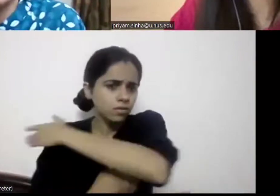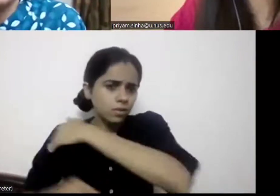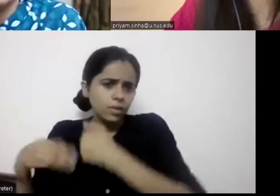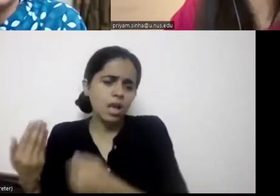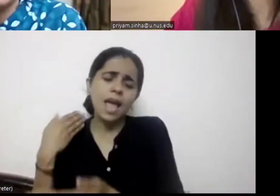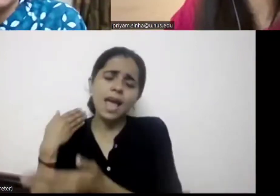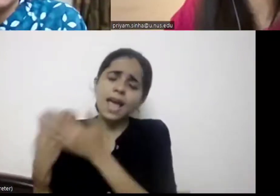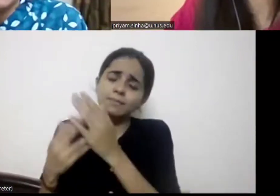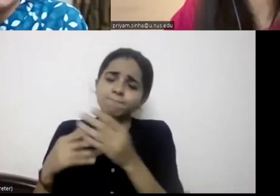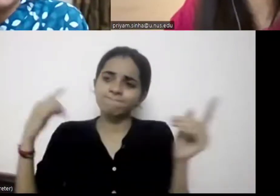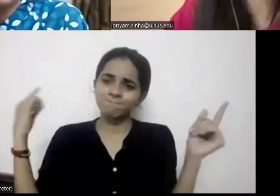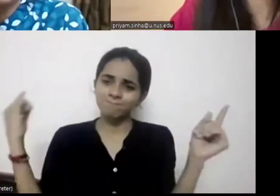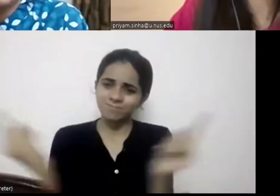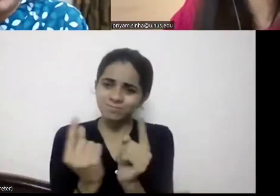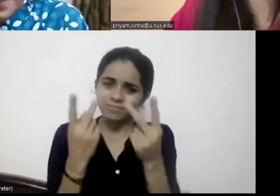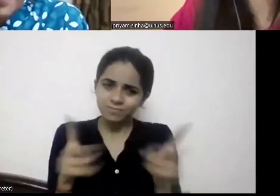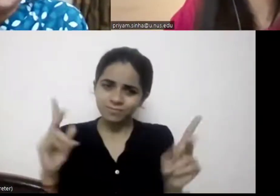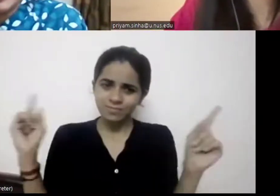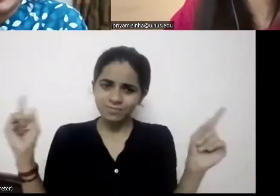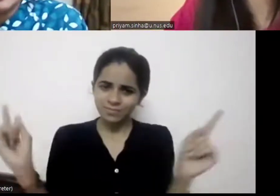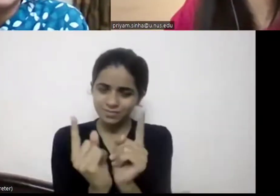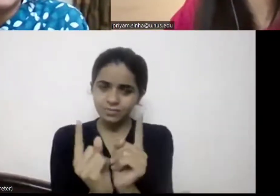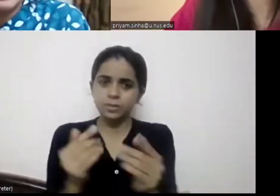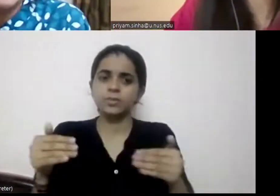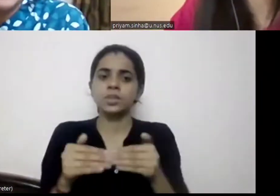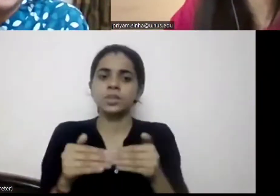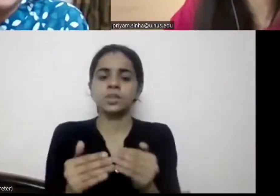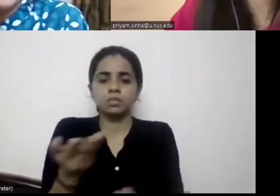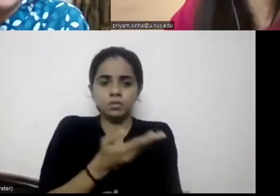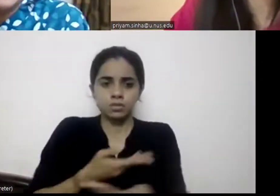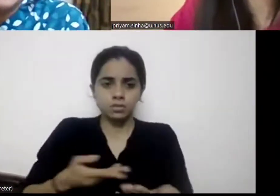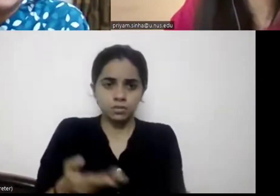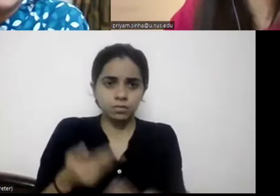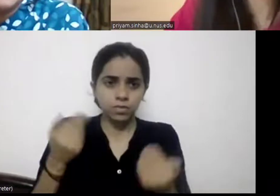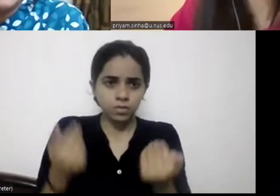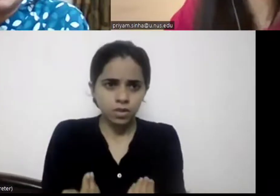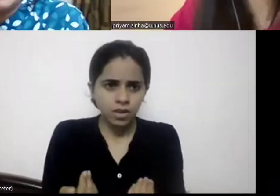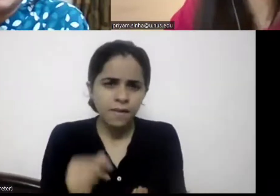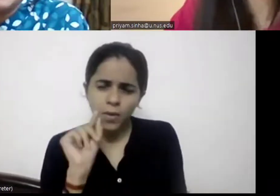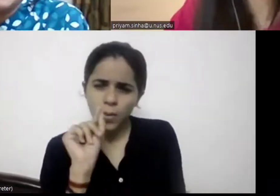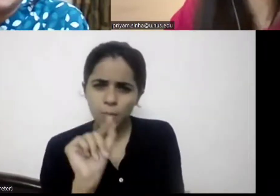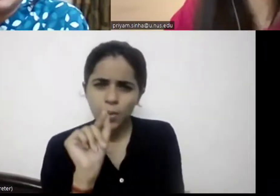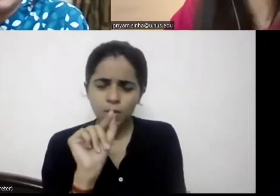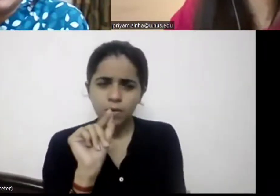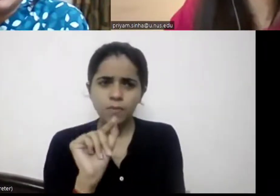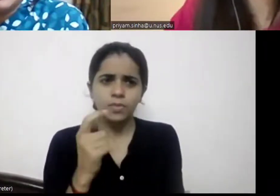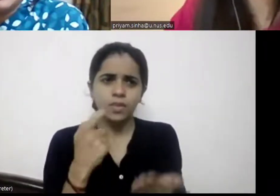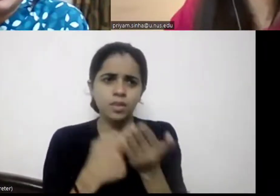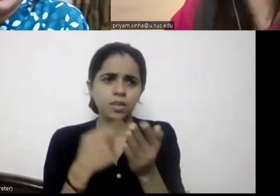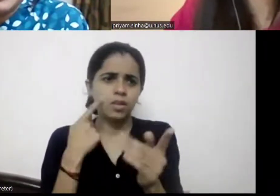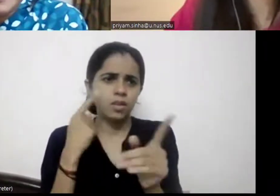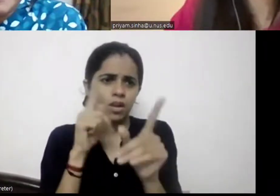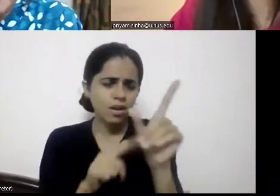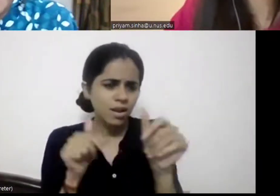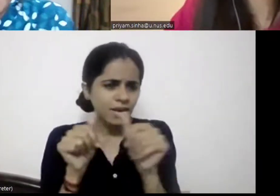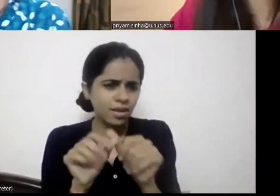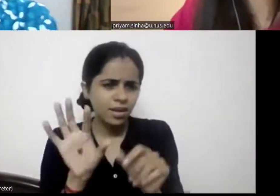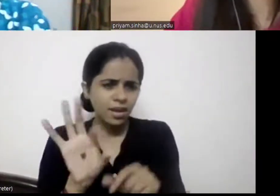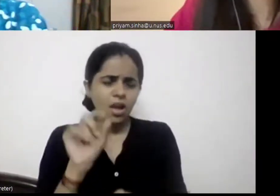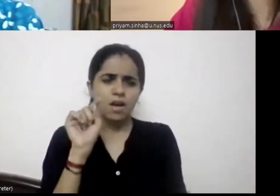coming together. Okay, I got it now. And I would like to point out that when Ria was talking about